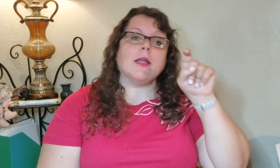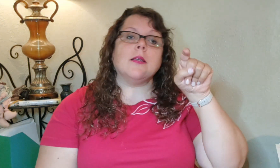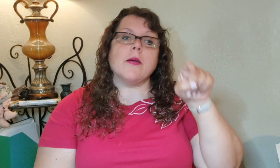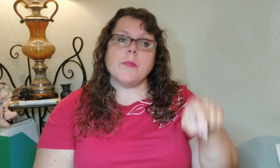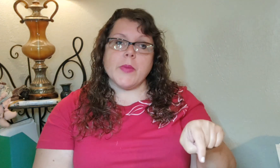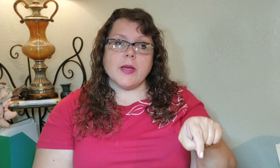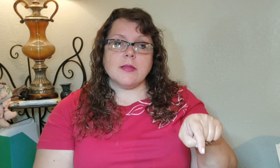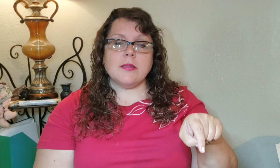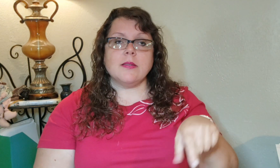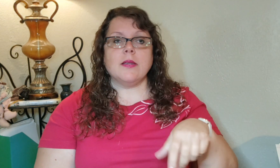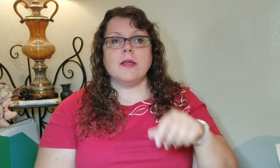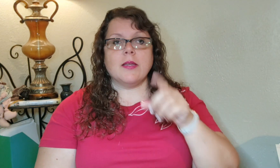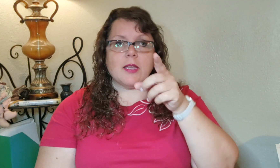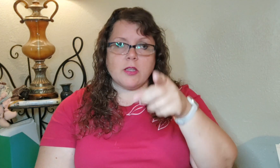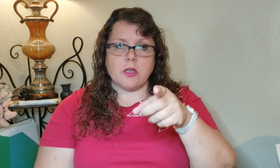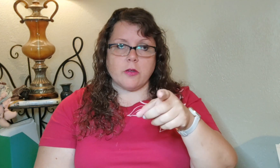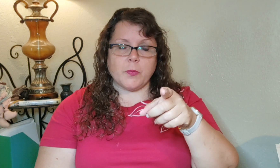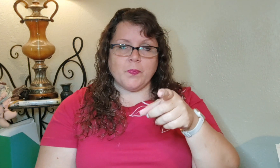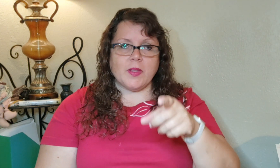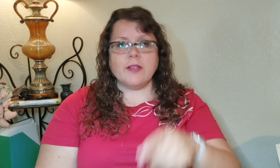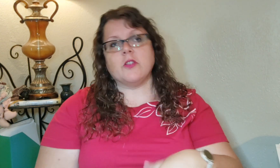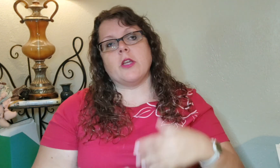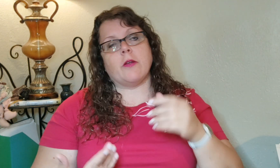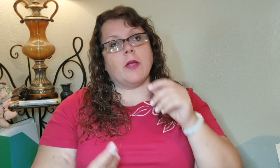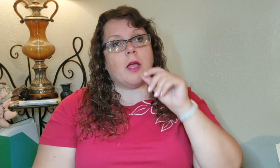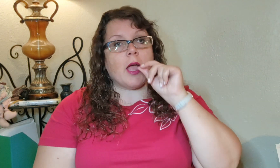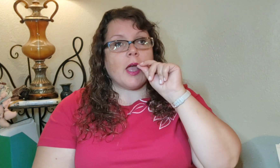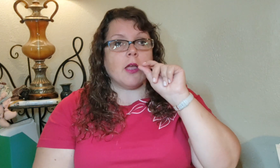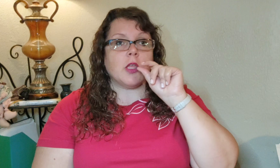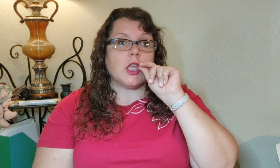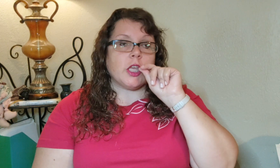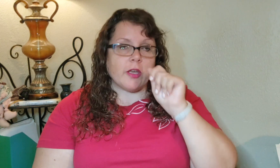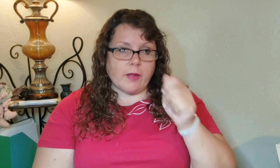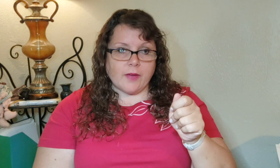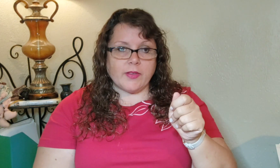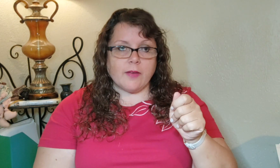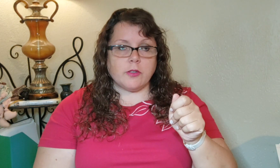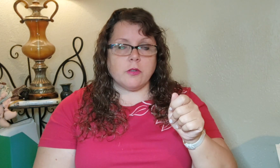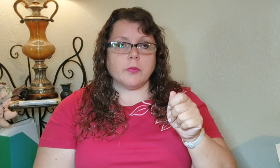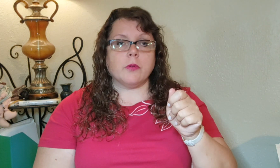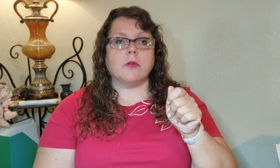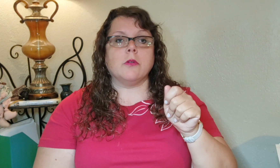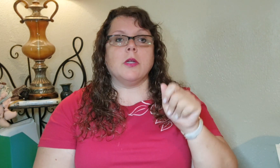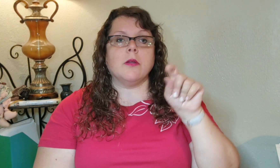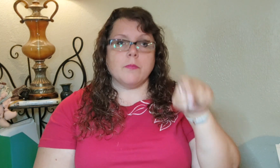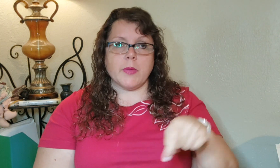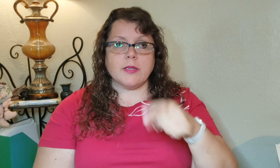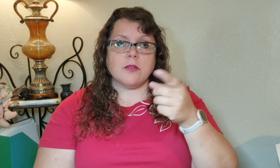And must and you. So you have to have a tooth pulled, must